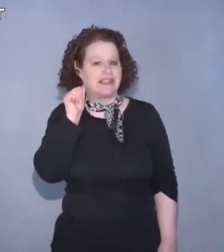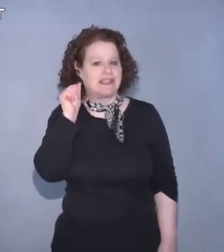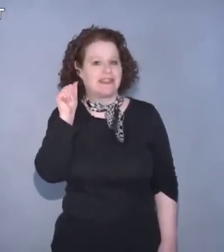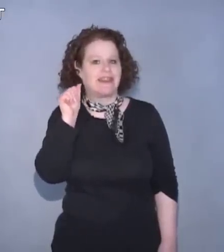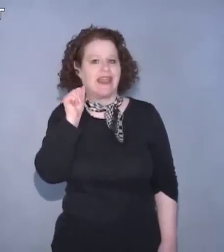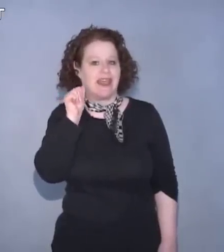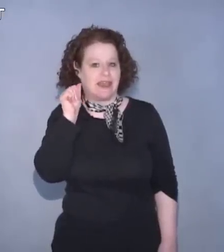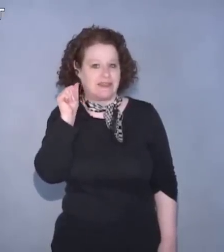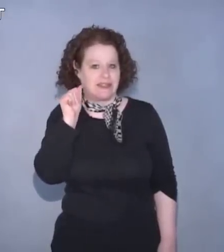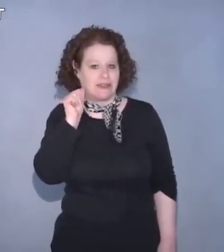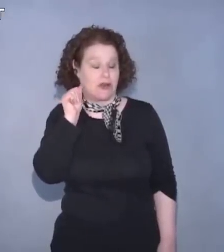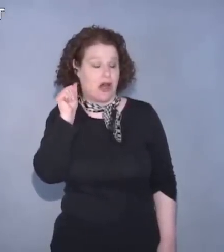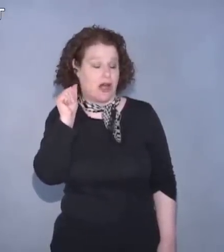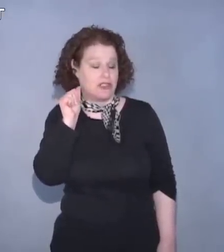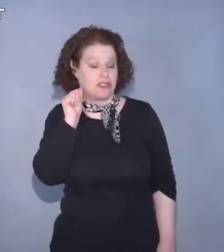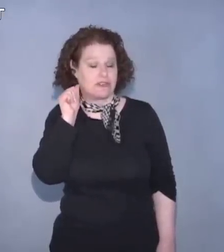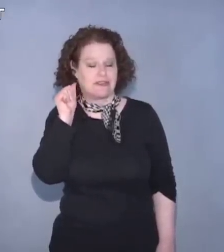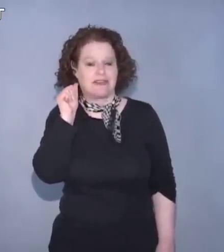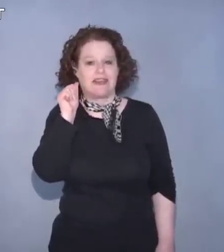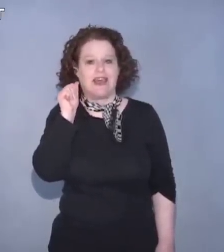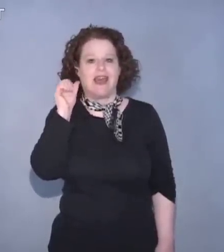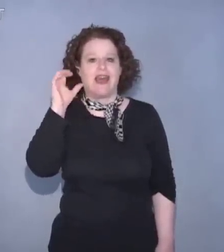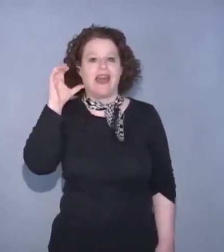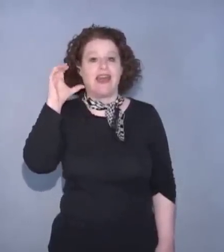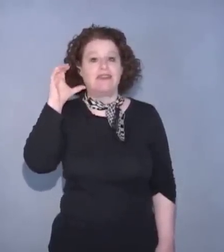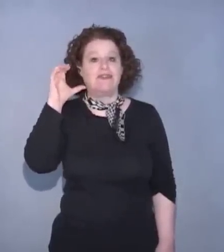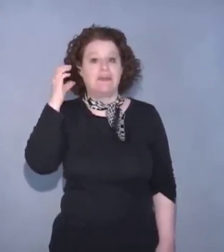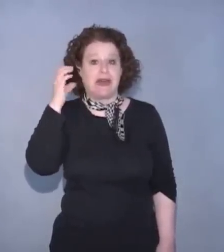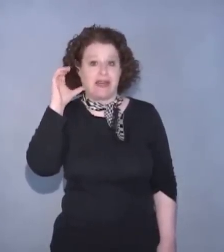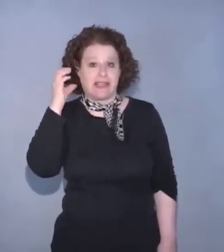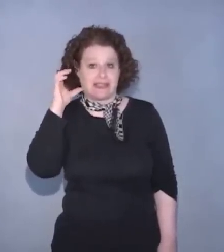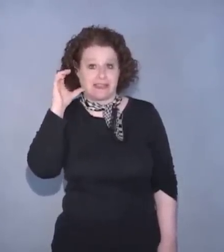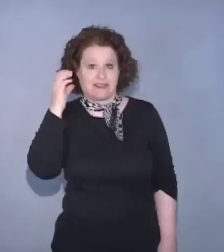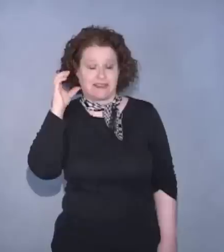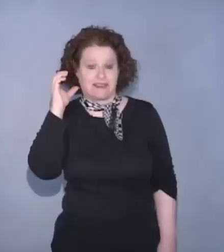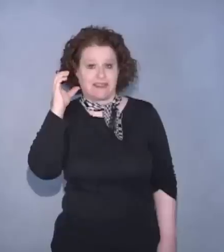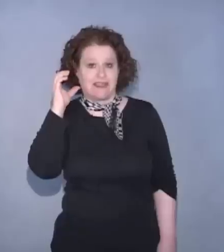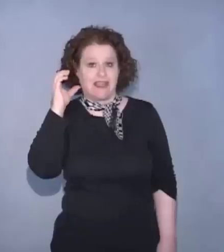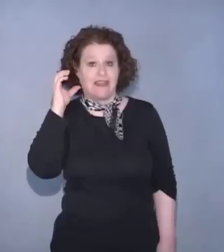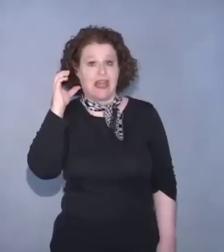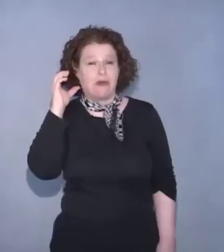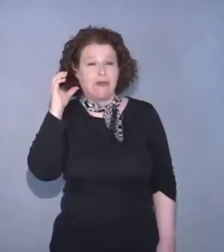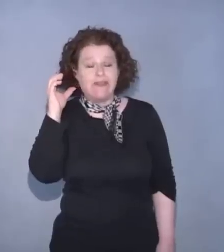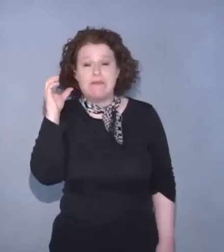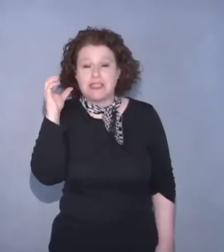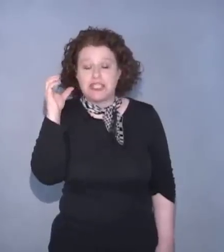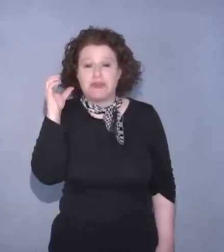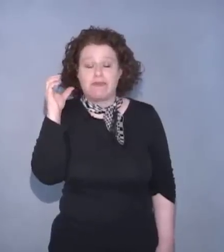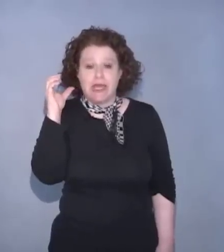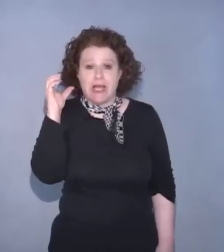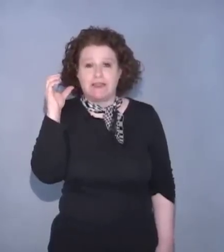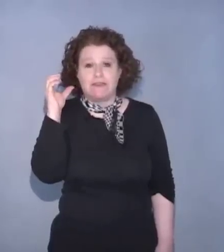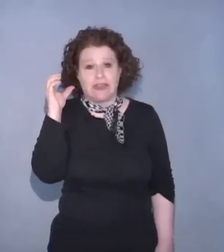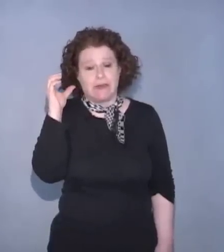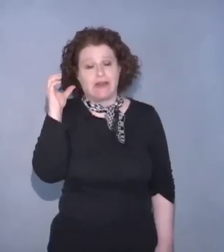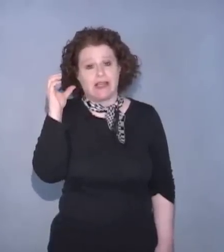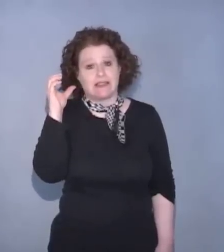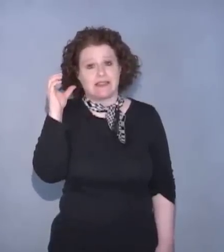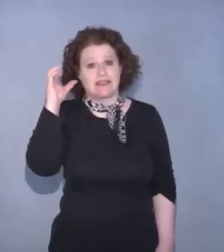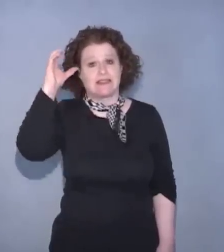guessed, aunt or aunt, and a female cousin. Now, if we have a mixture of male and female cousins,